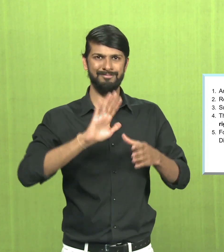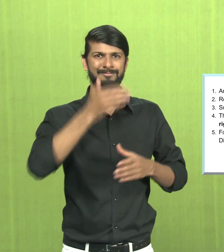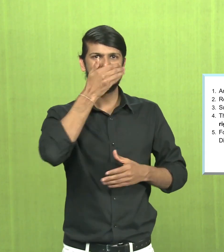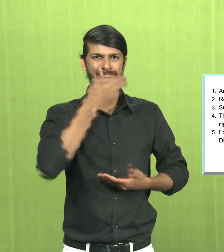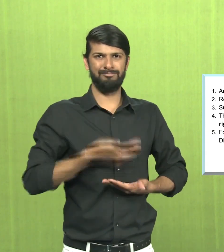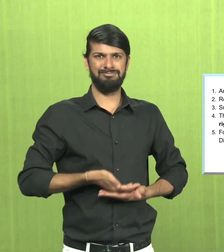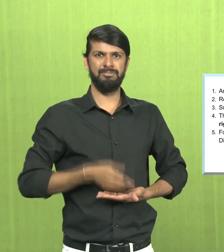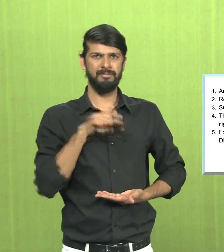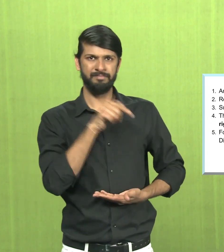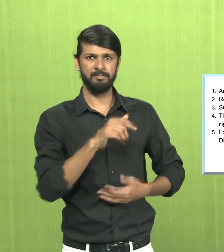Jainism.